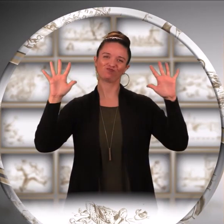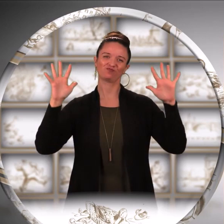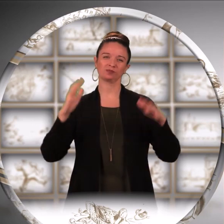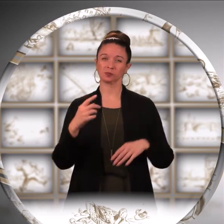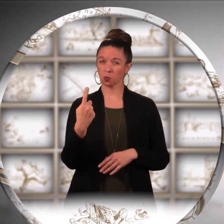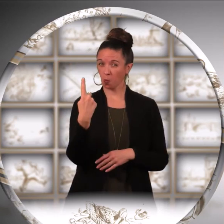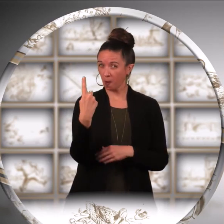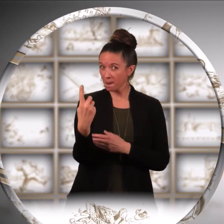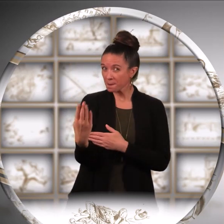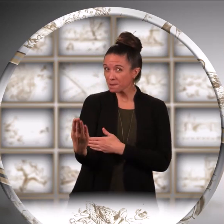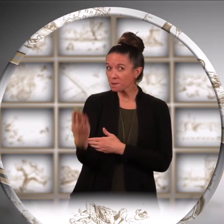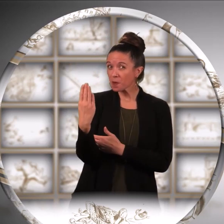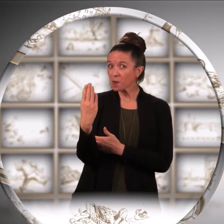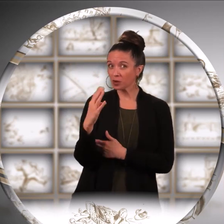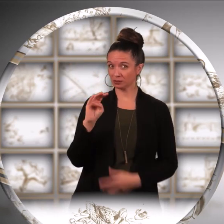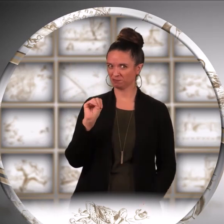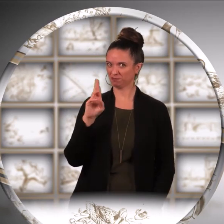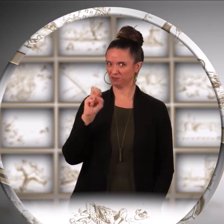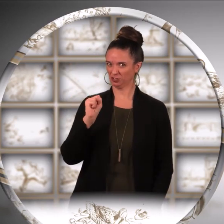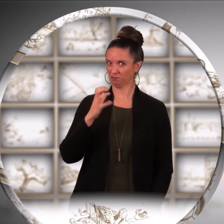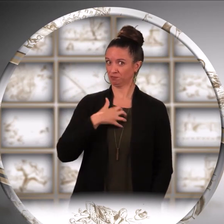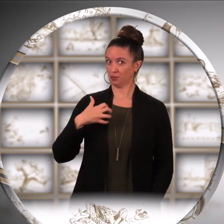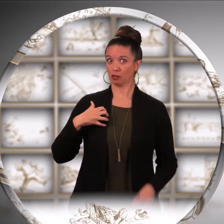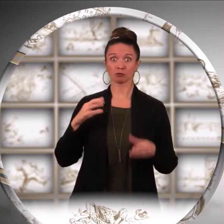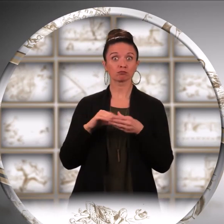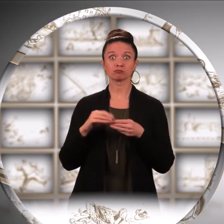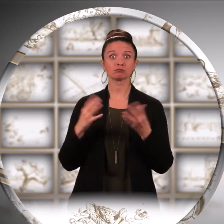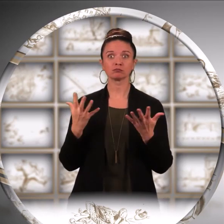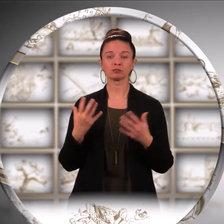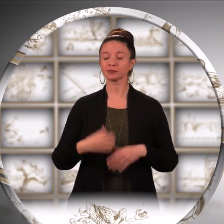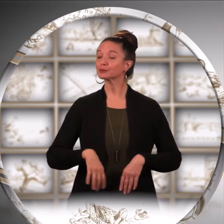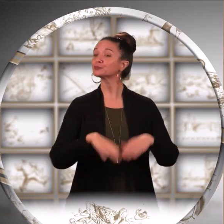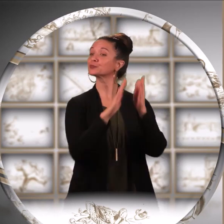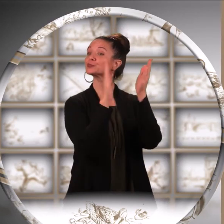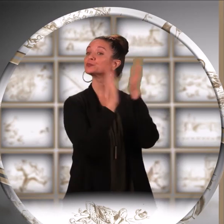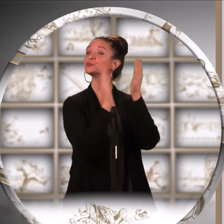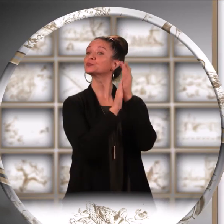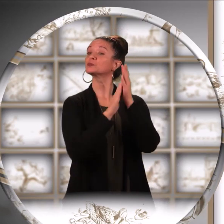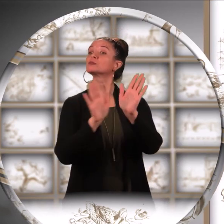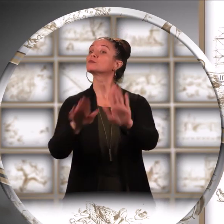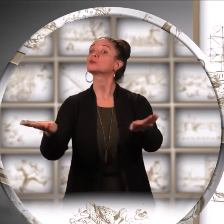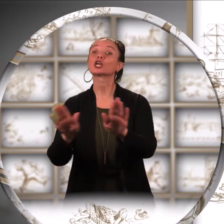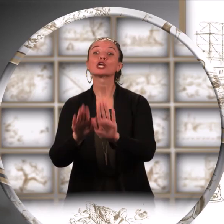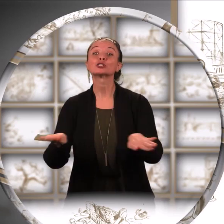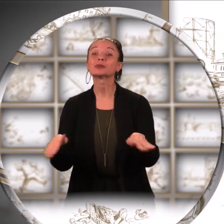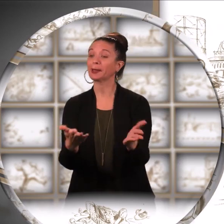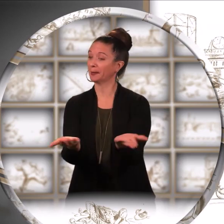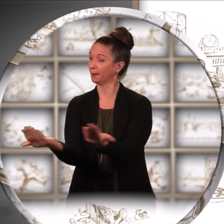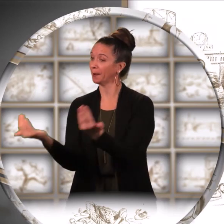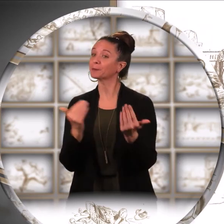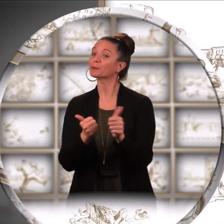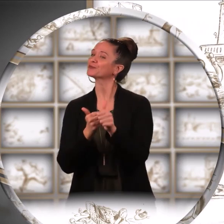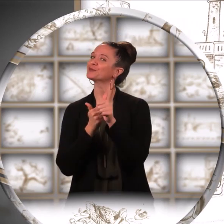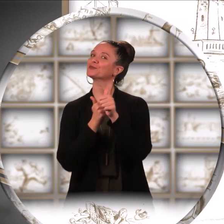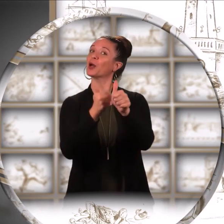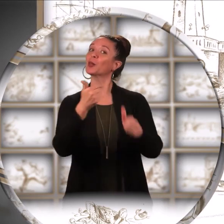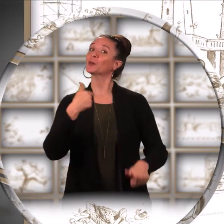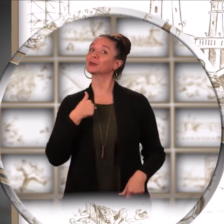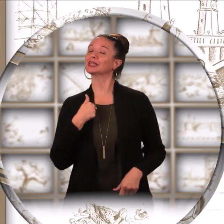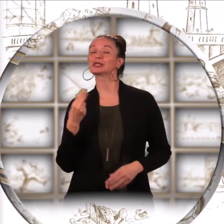When at last she felt perfectly satisfied with them, she said one morning, "Come along,